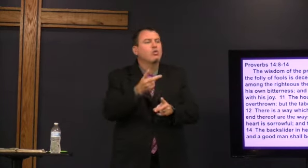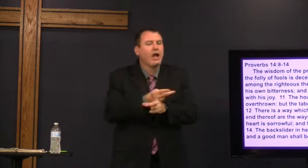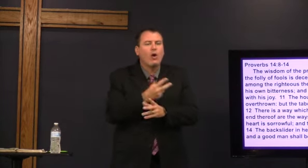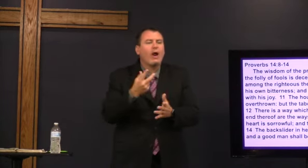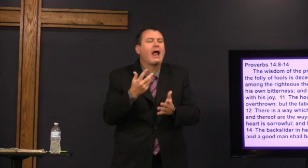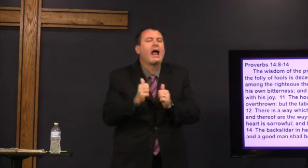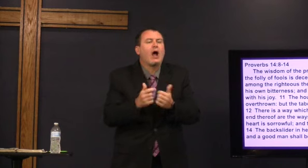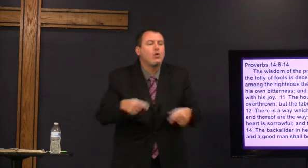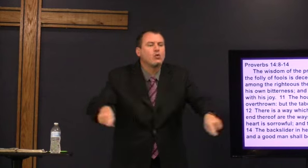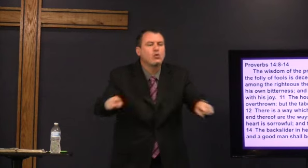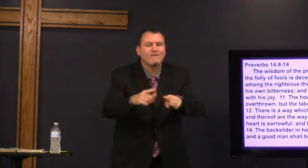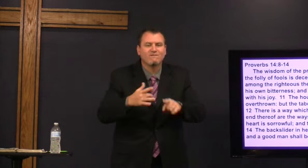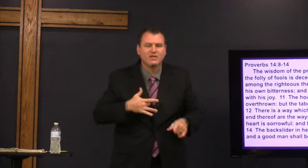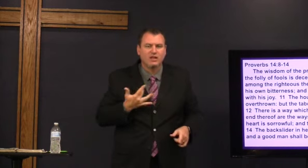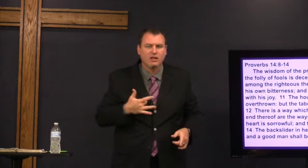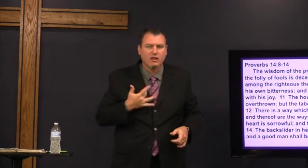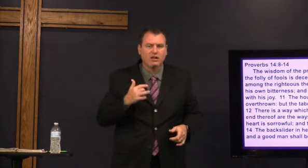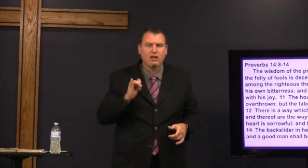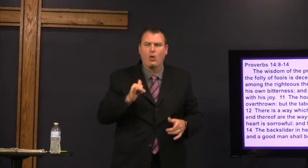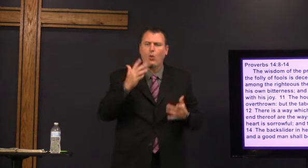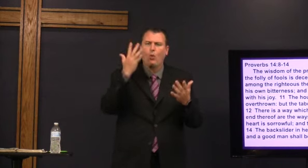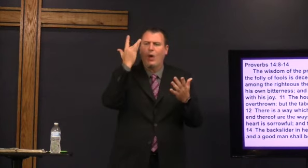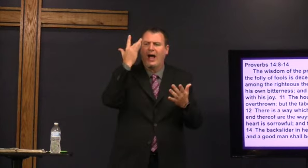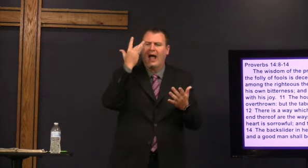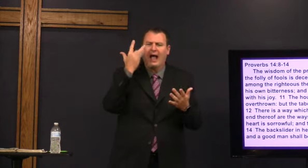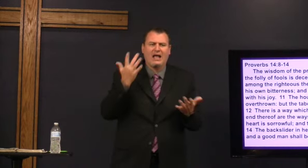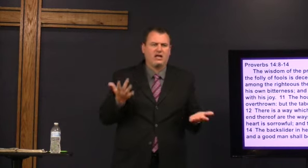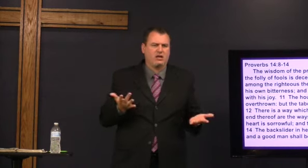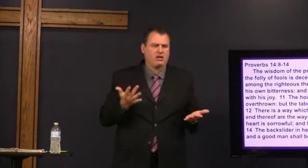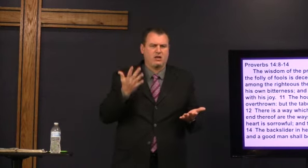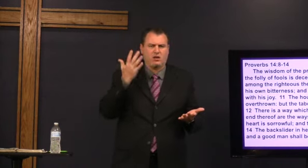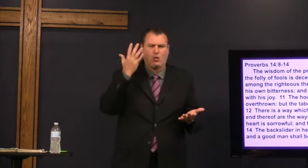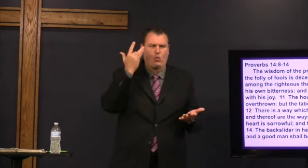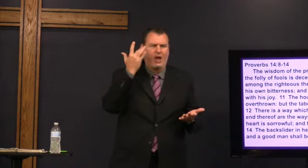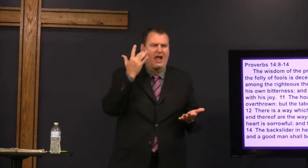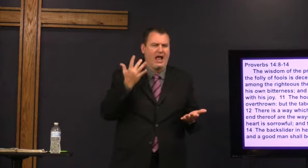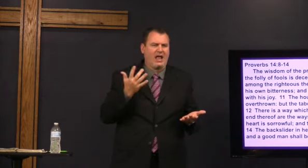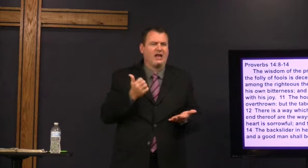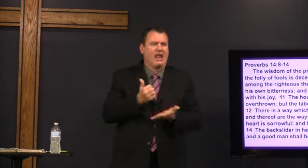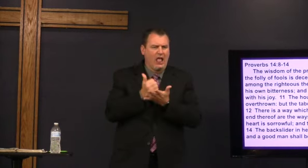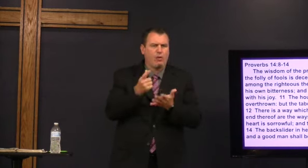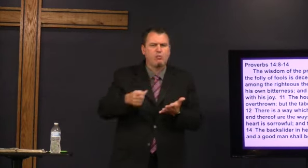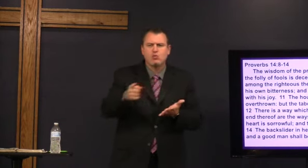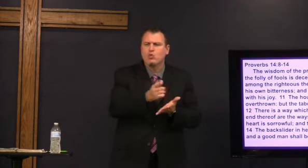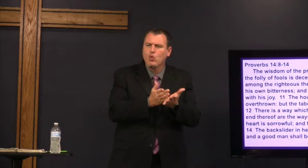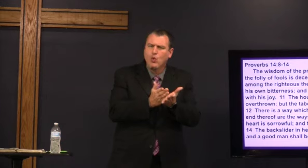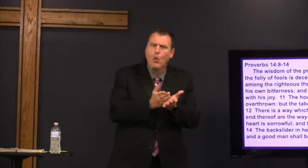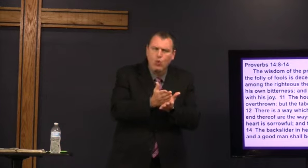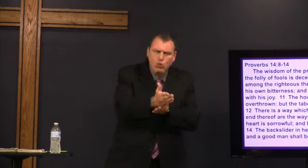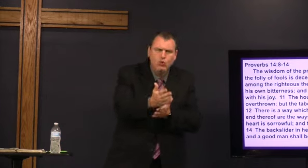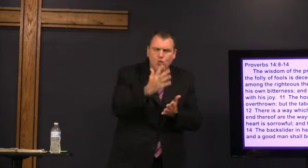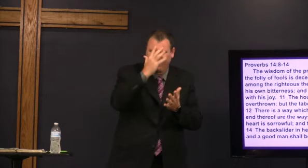everything, but they have to help you figure out how you feel and why. Helping